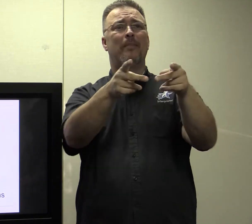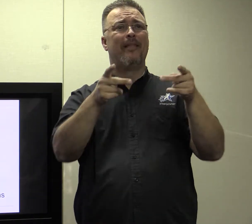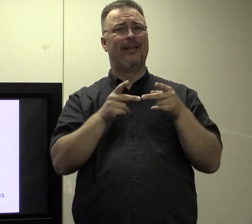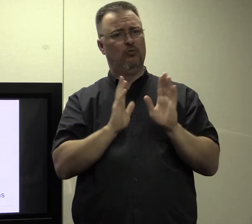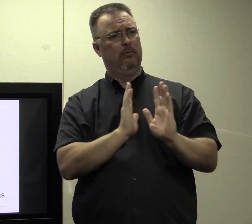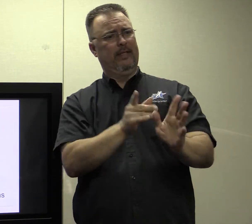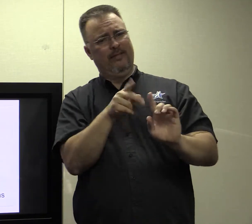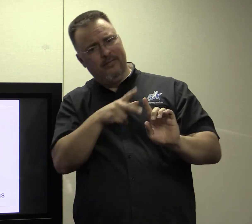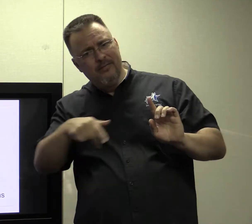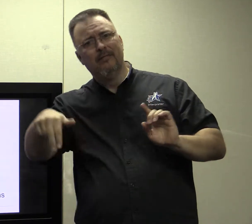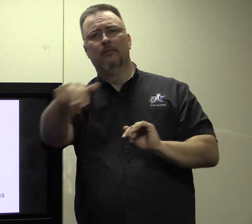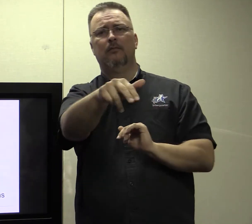dangerous.